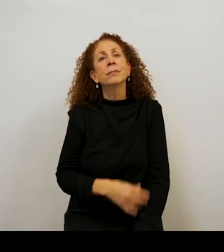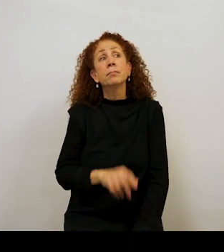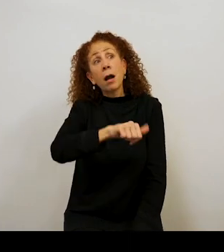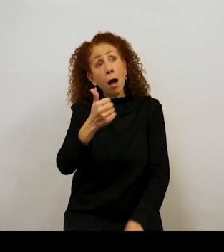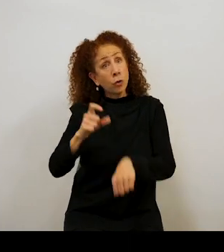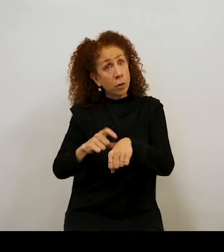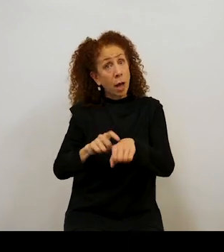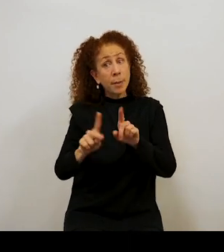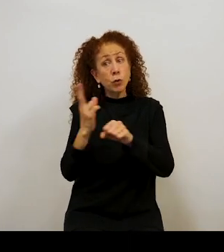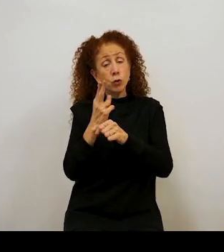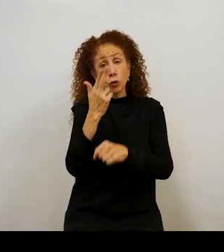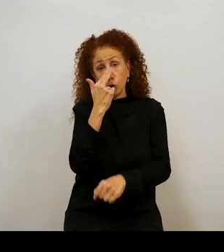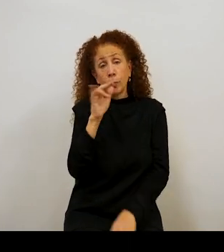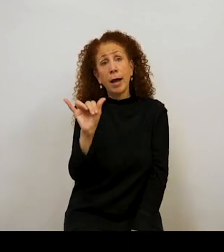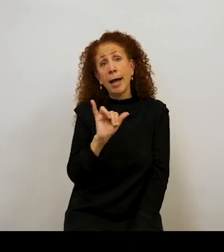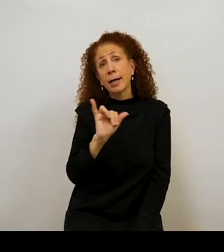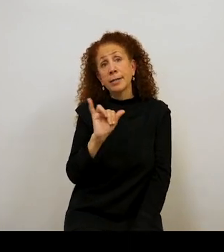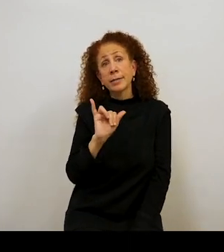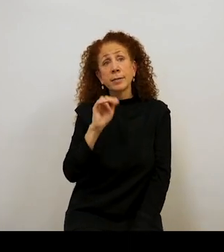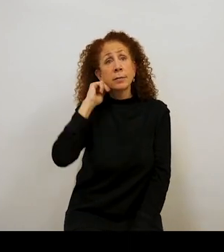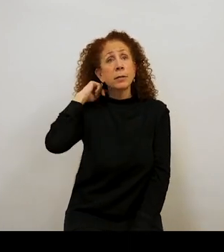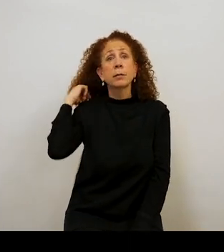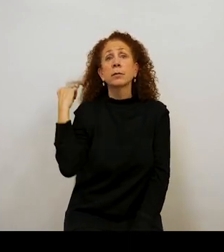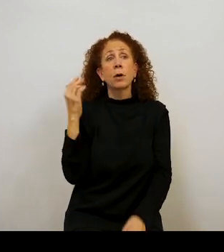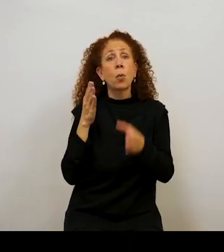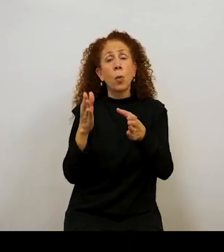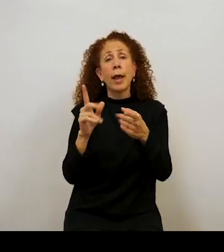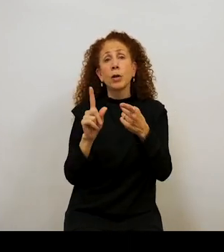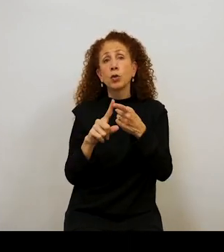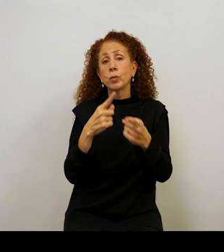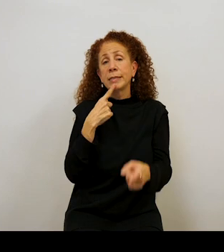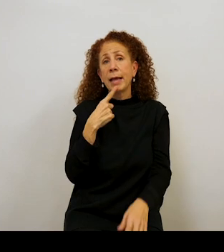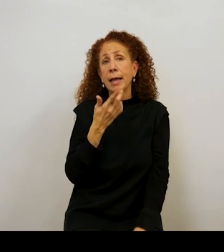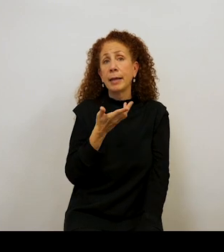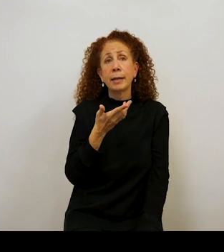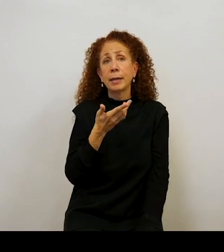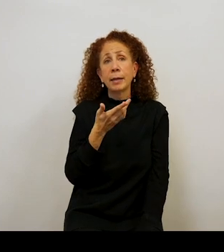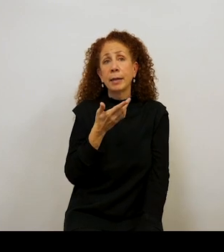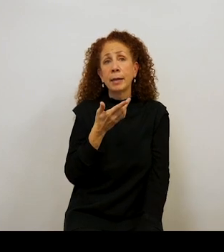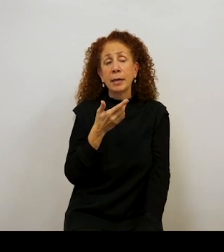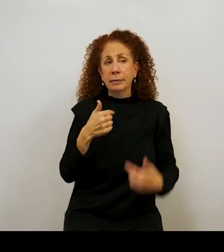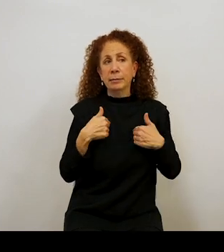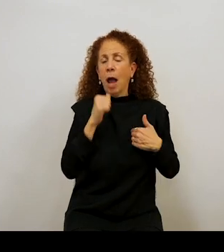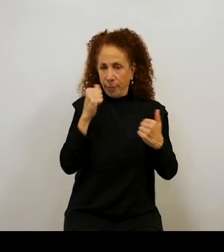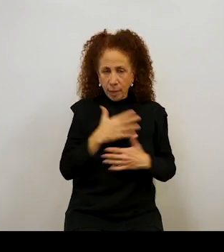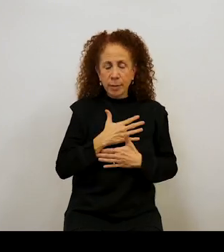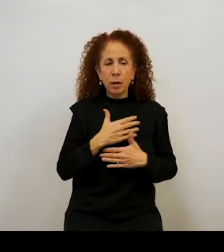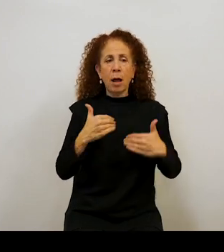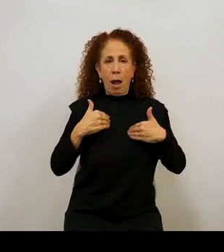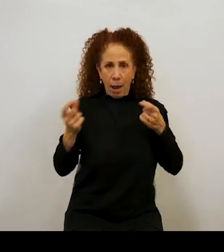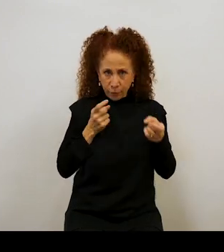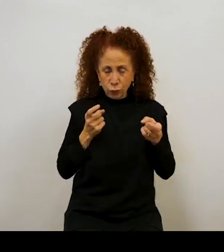times when people are using it as a way to say, I'm not scared, I'm in